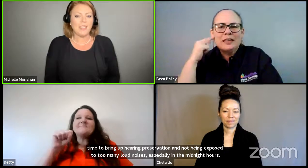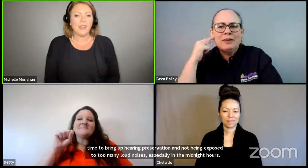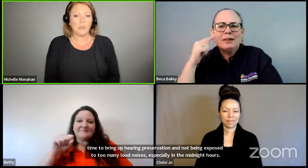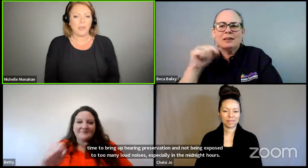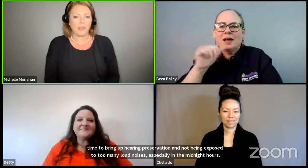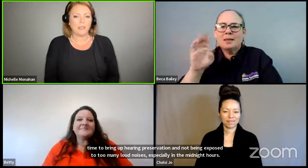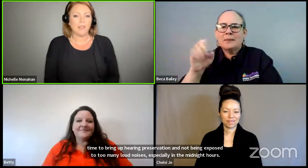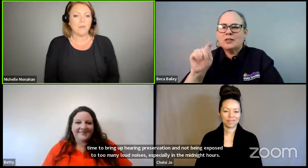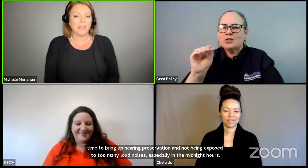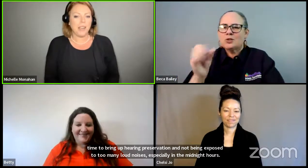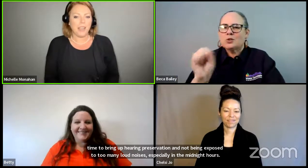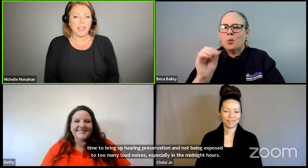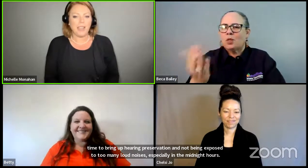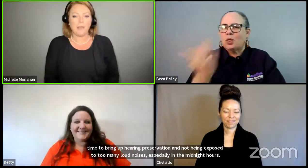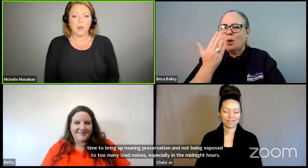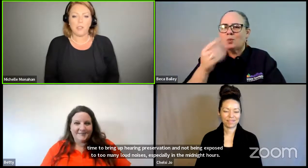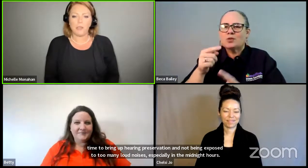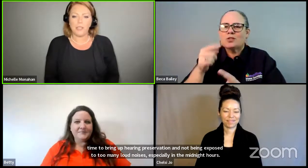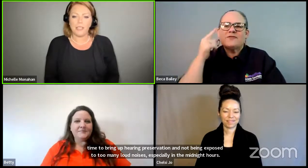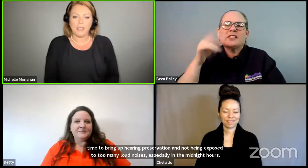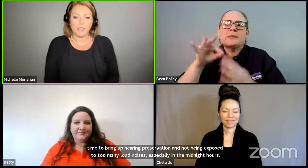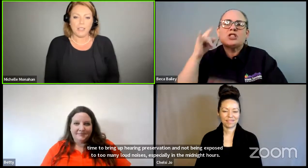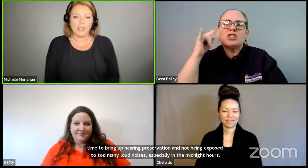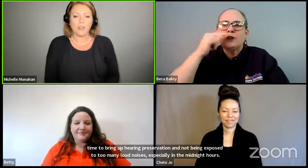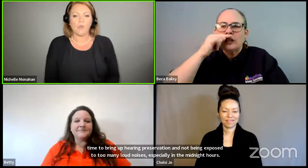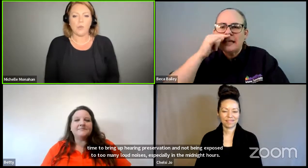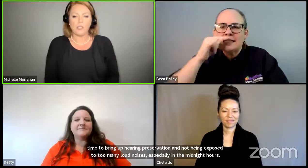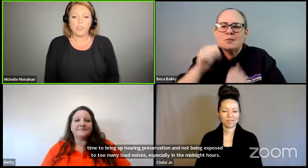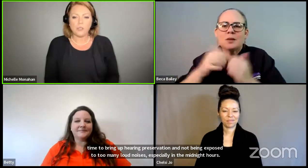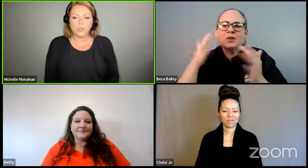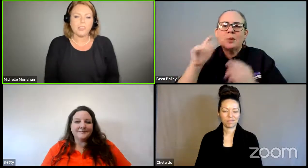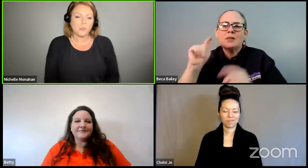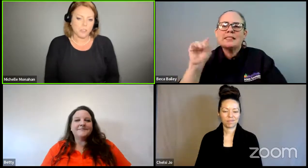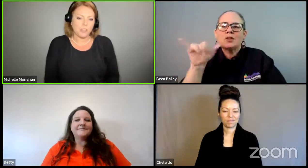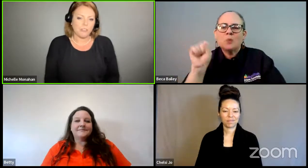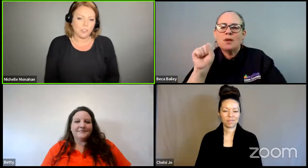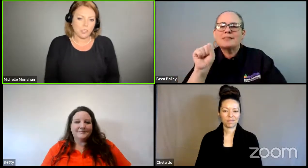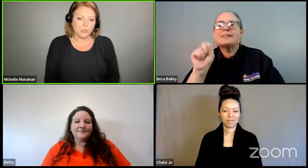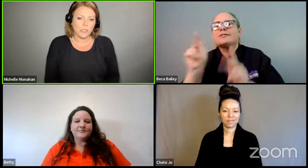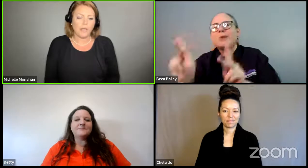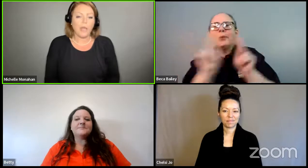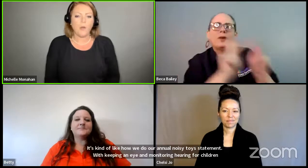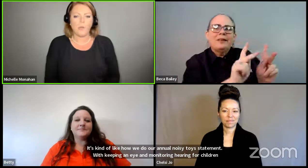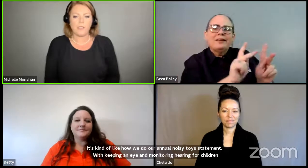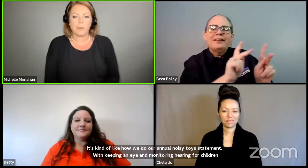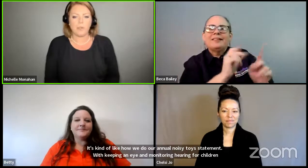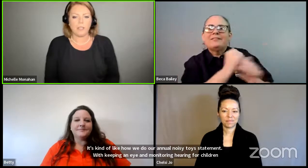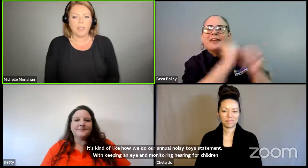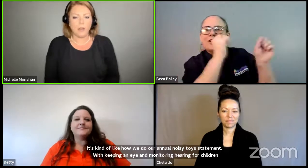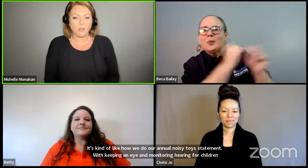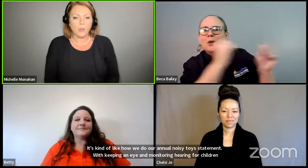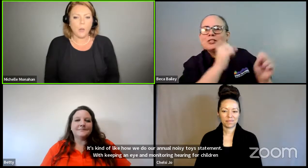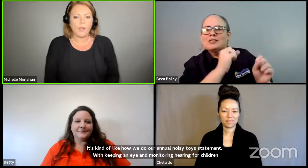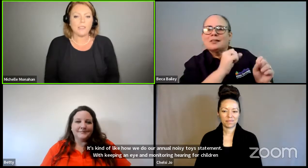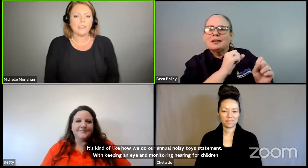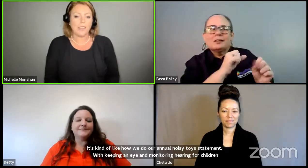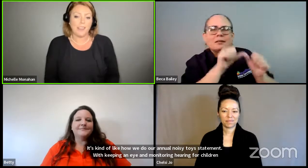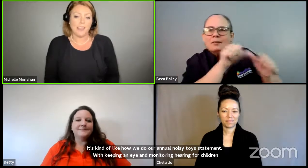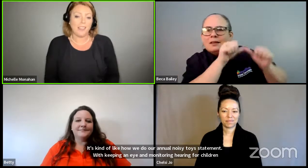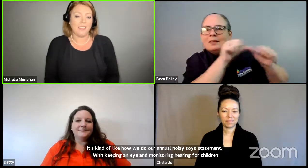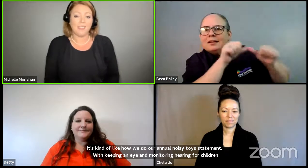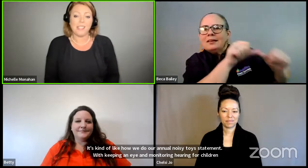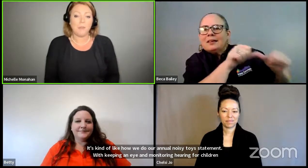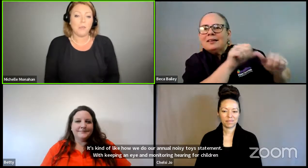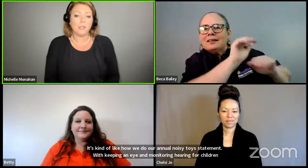statement with keeping an eye and monitoring hearing for children, especially for children with some of the loud toys.